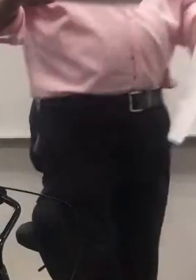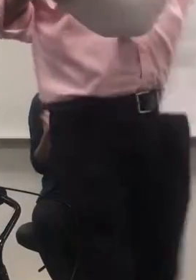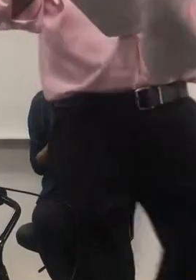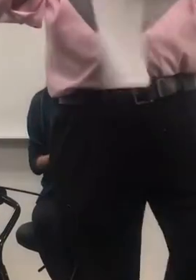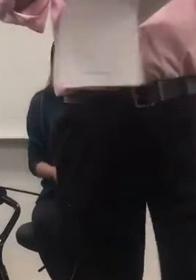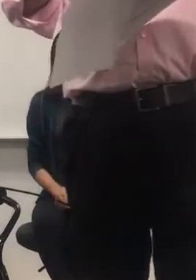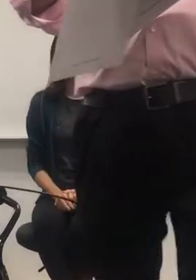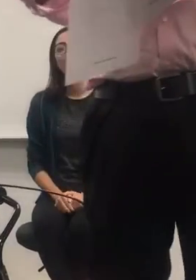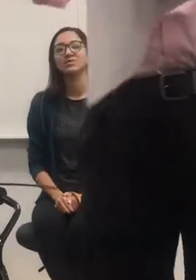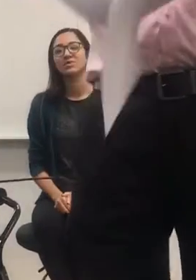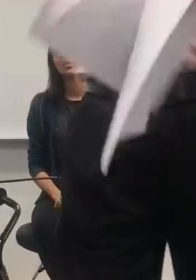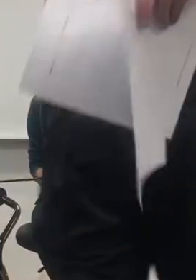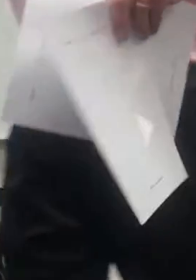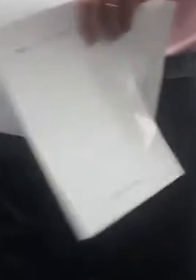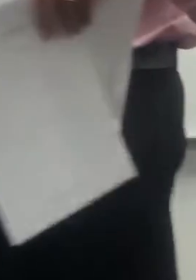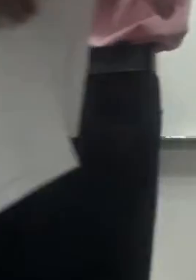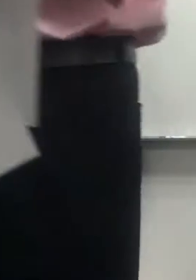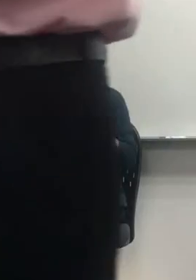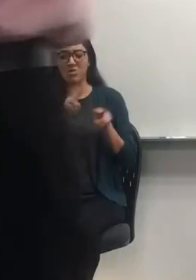points. There we go.